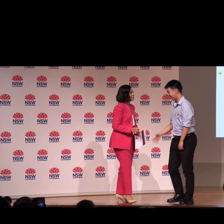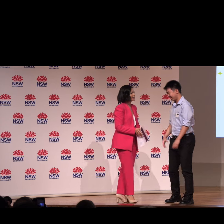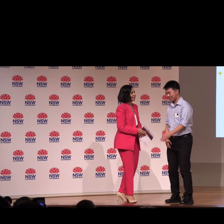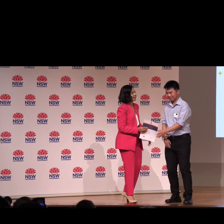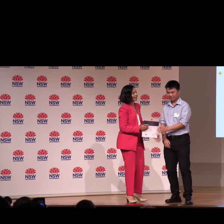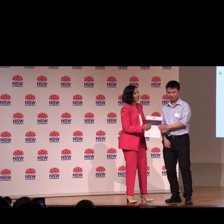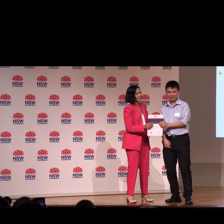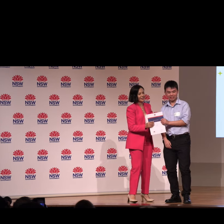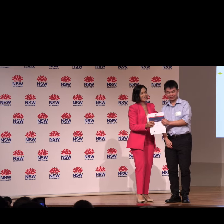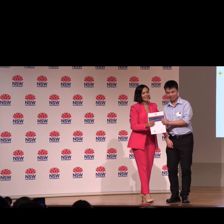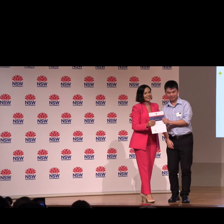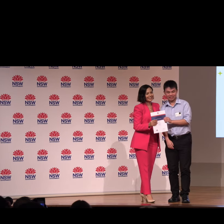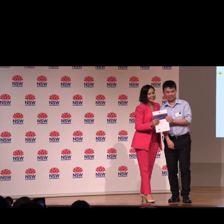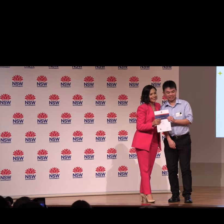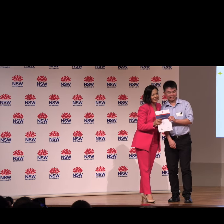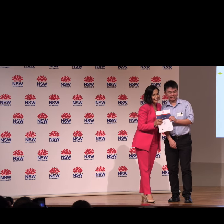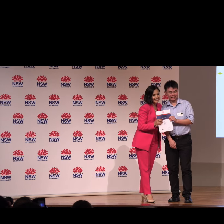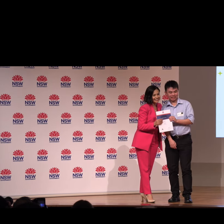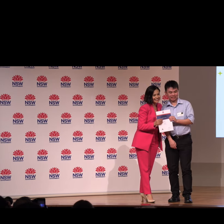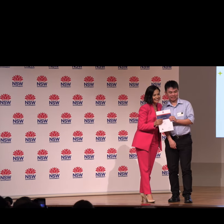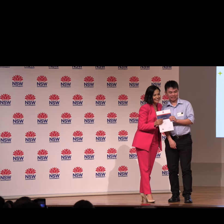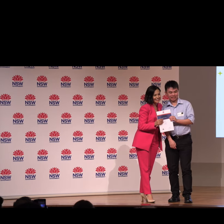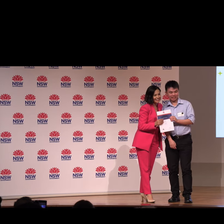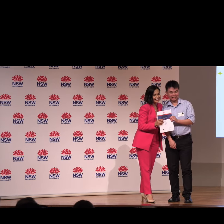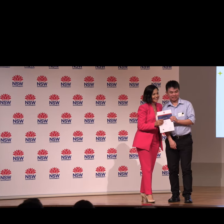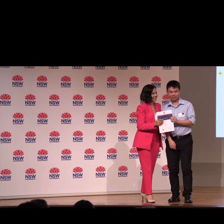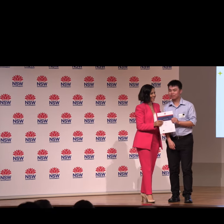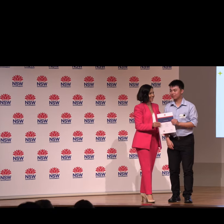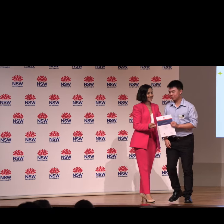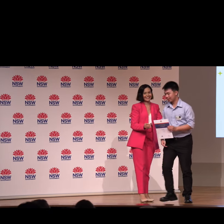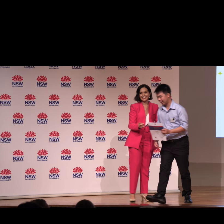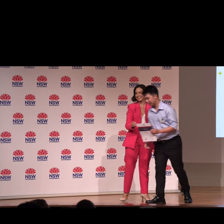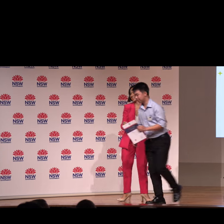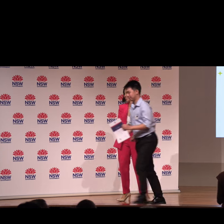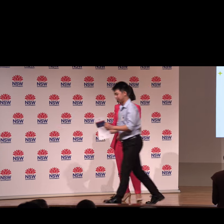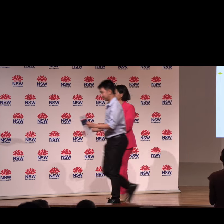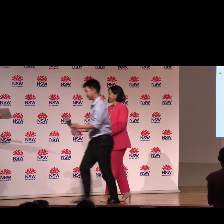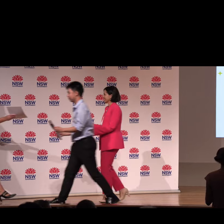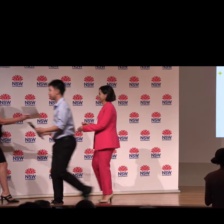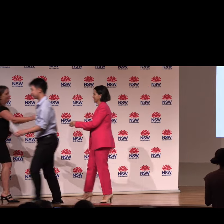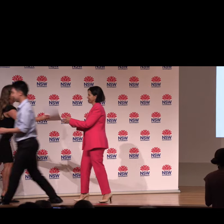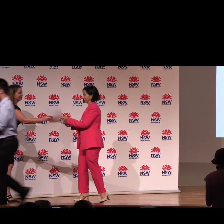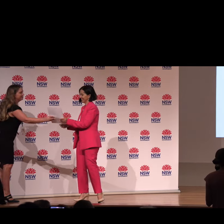And back for another one in legal studies, Jacob John Stanley Johnston, Knox Grammar School.